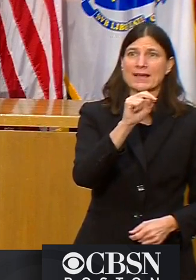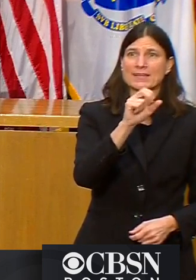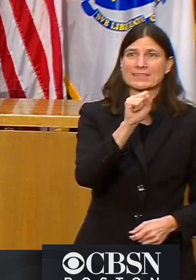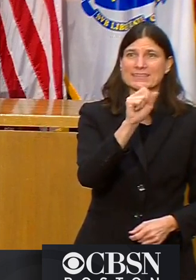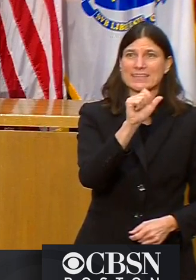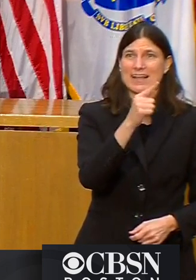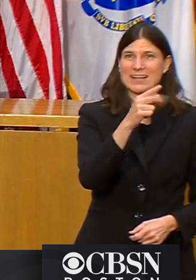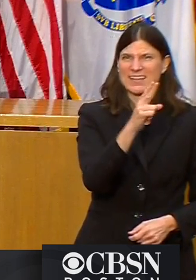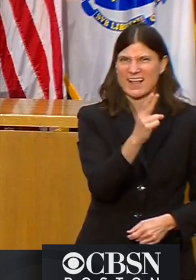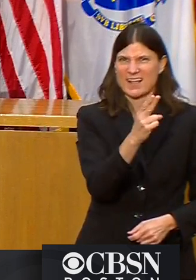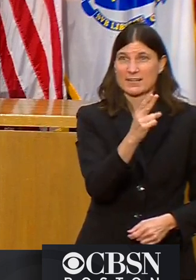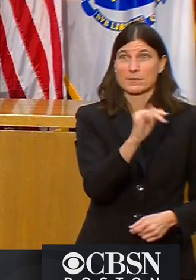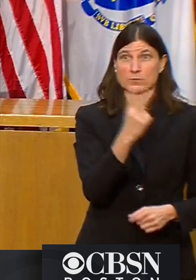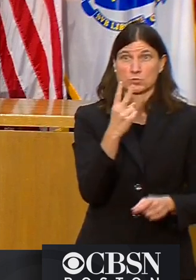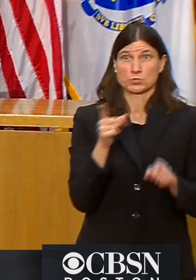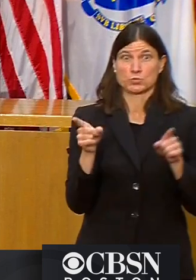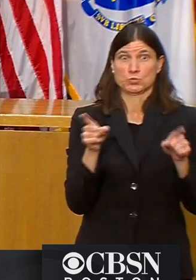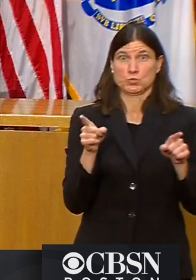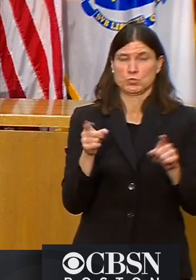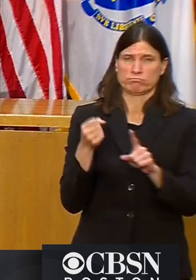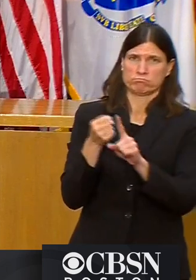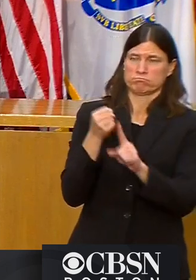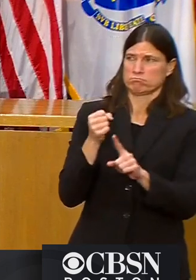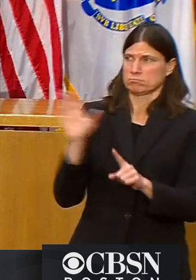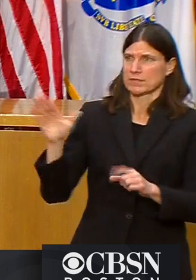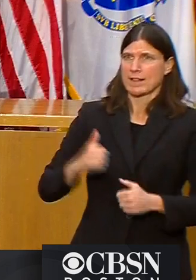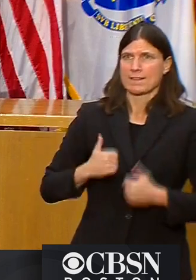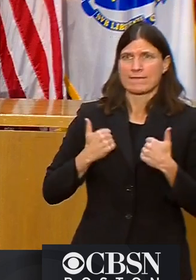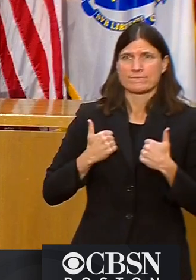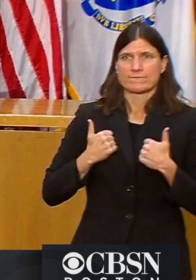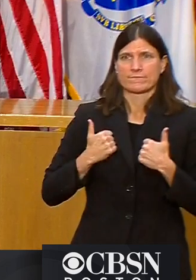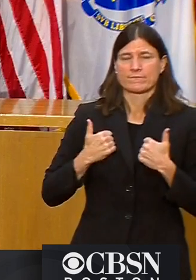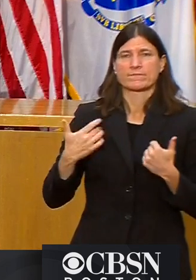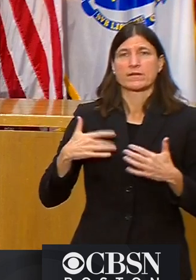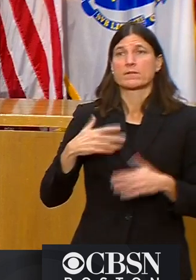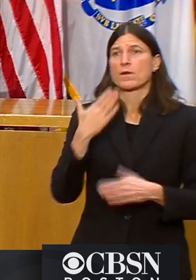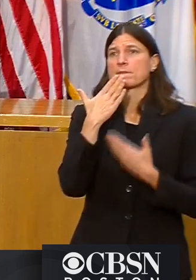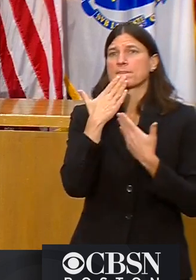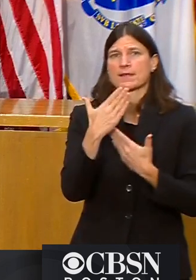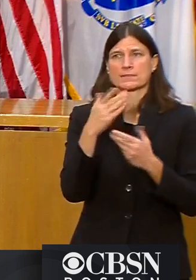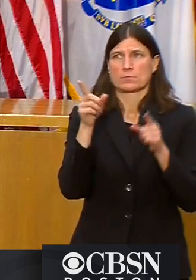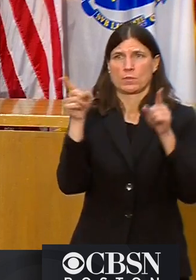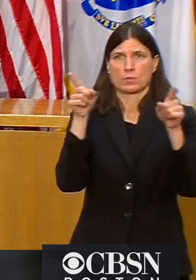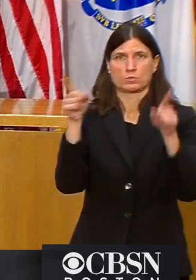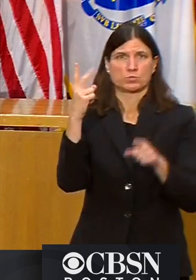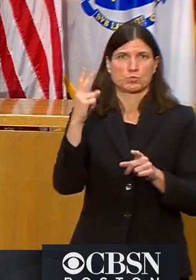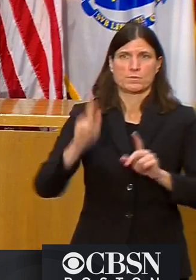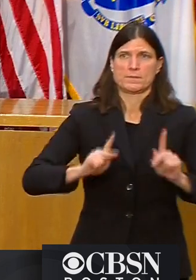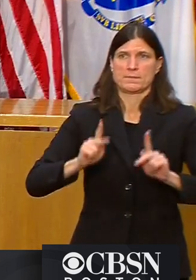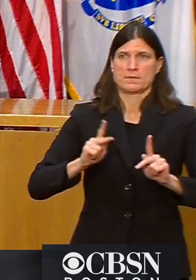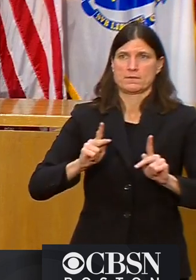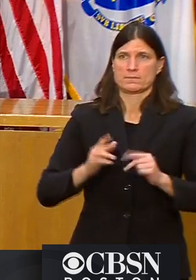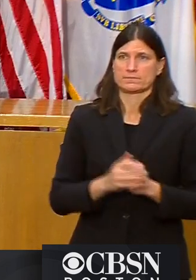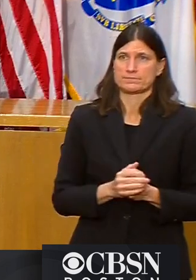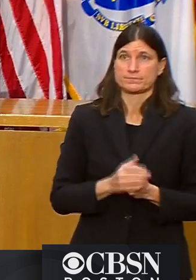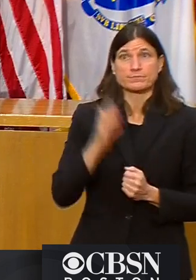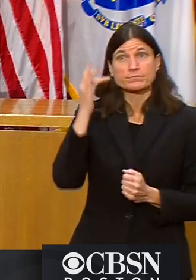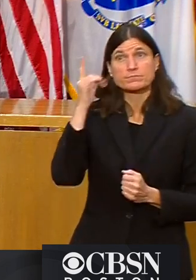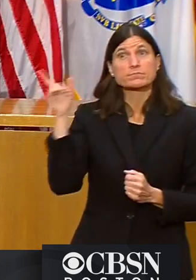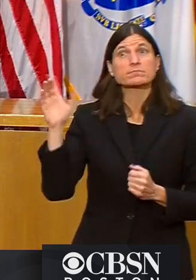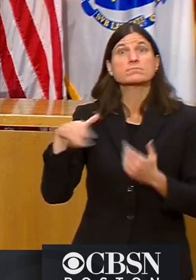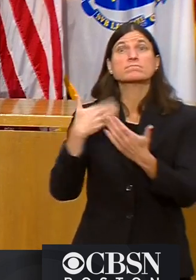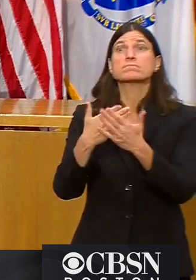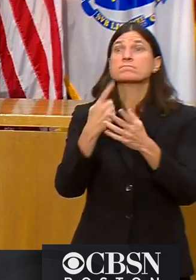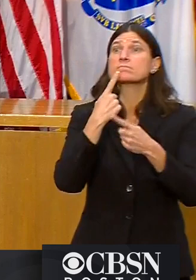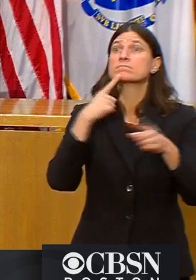an incredible impact on me, and I hope that I'm making them proud. I could not and would not be here without the support of my